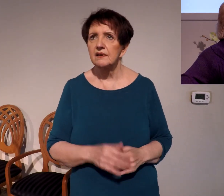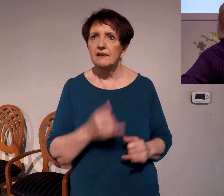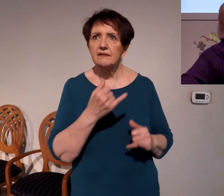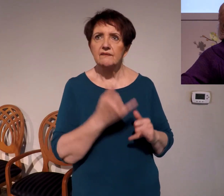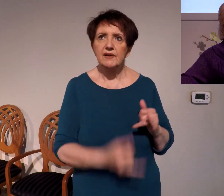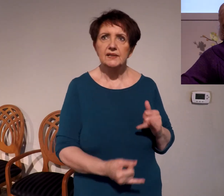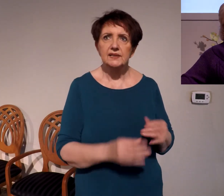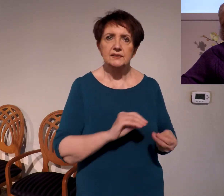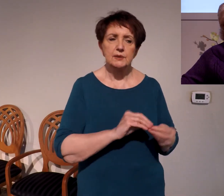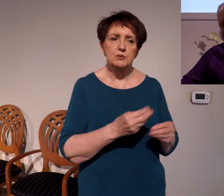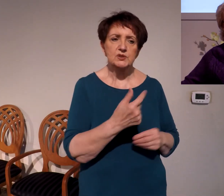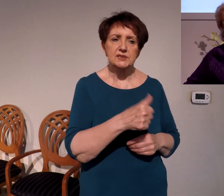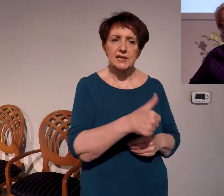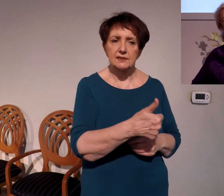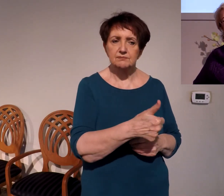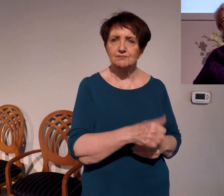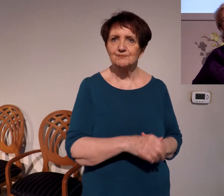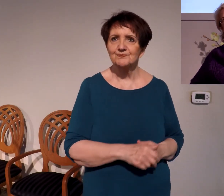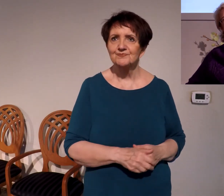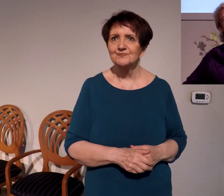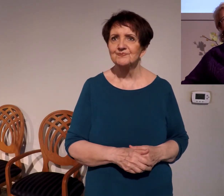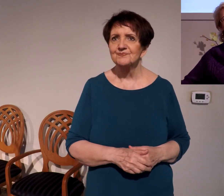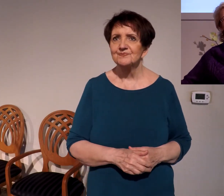10, are you ready? Here we go.